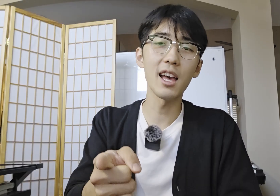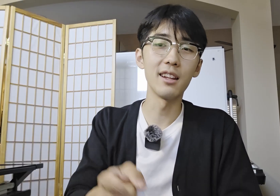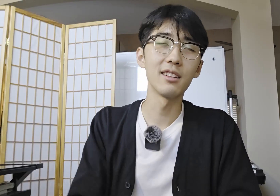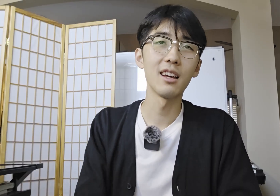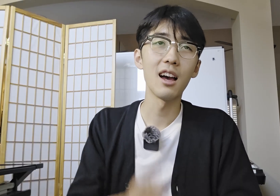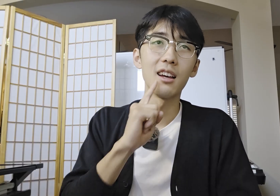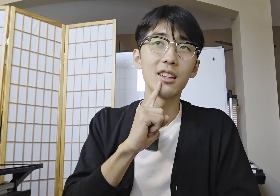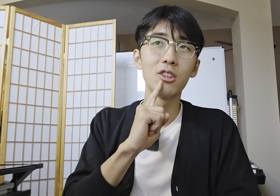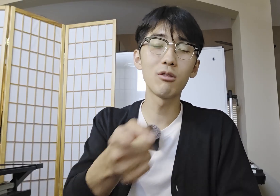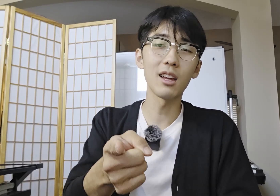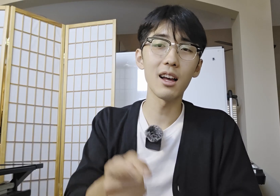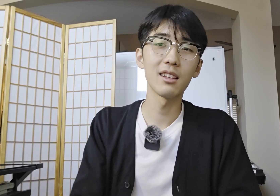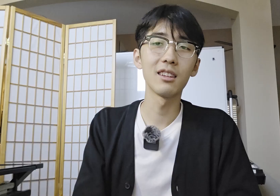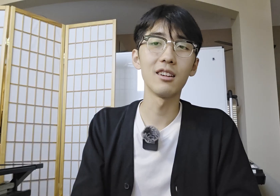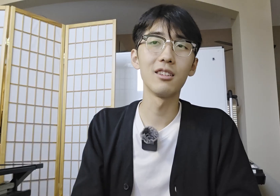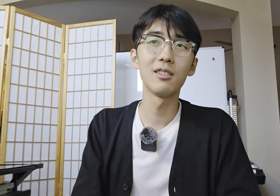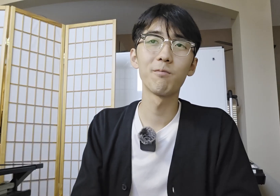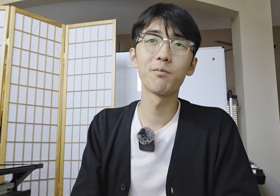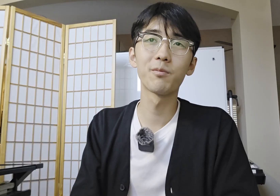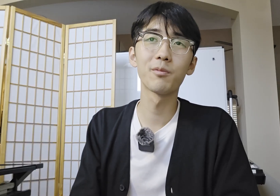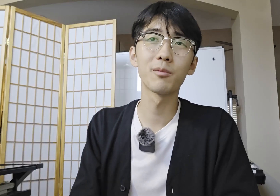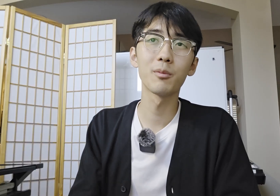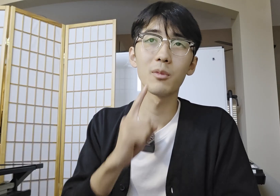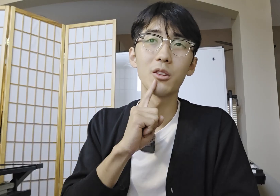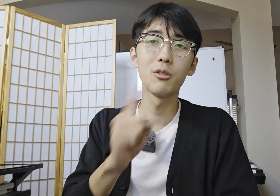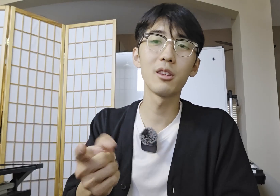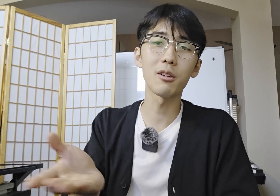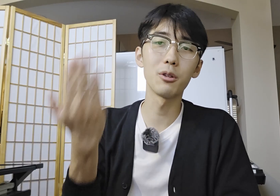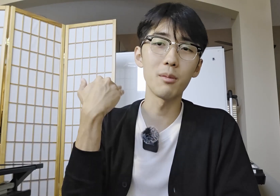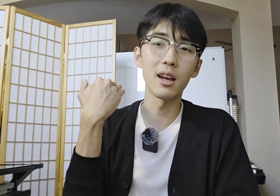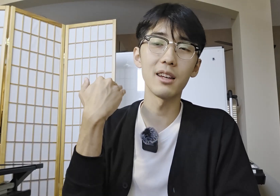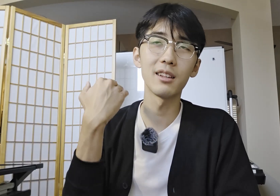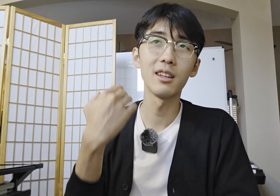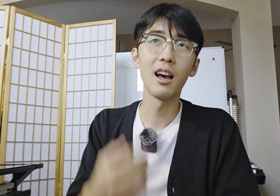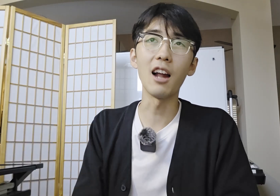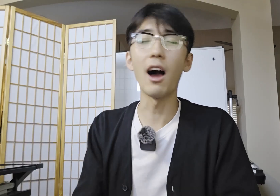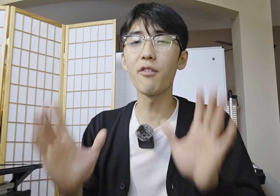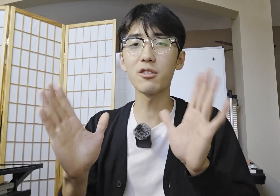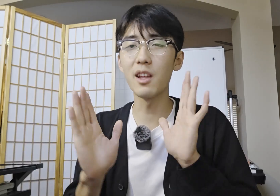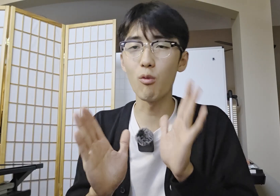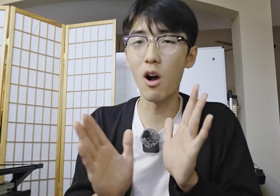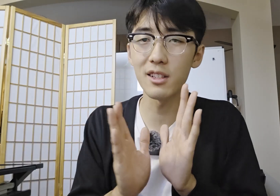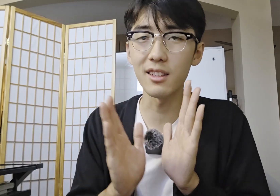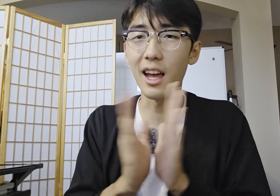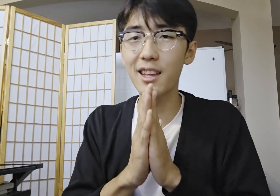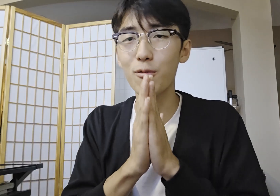said, yutta, you know, yutta konomae. I don't know. I've also never watched it. I didn't watch